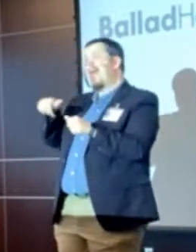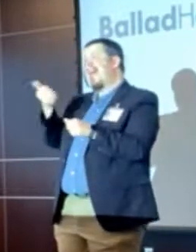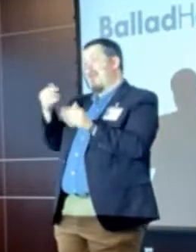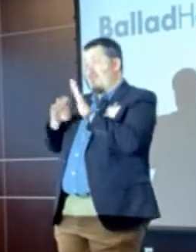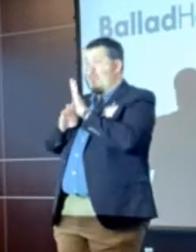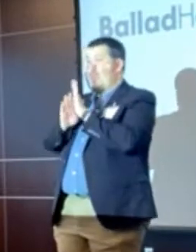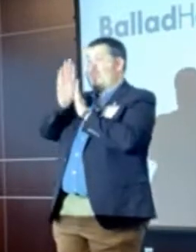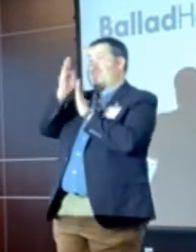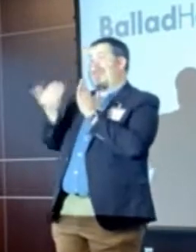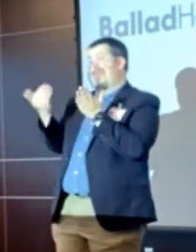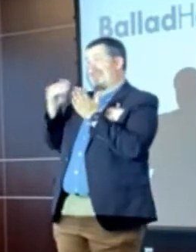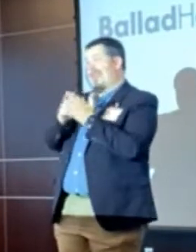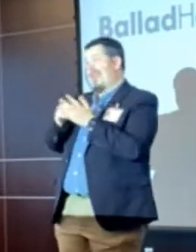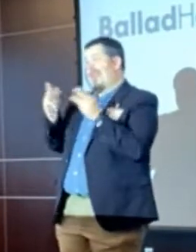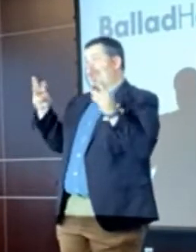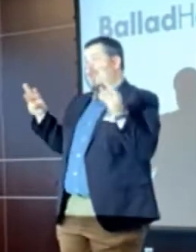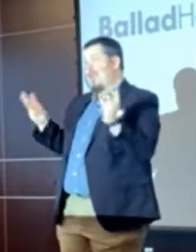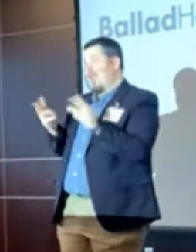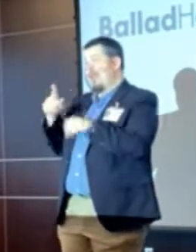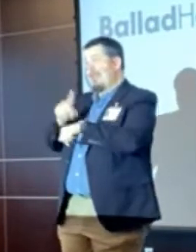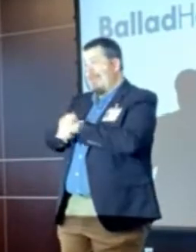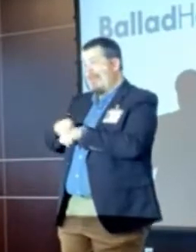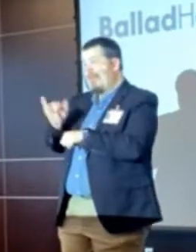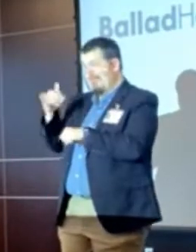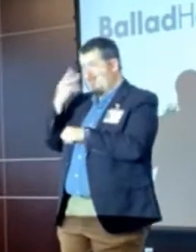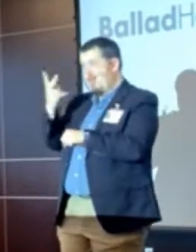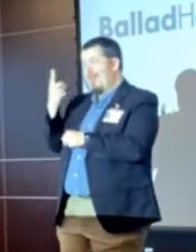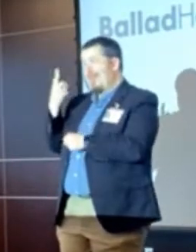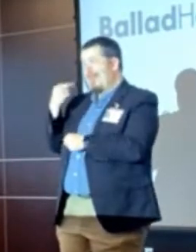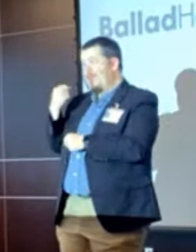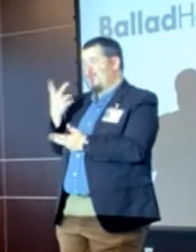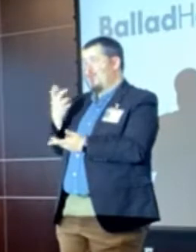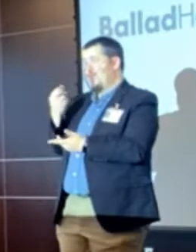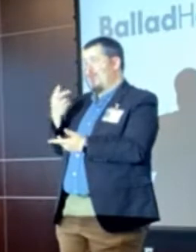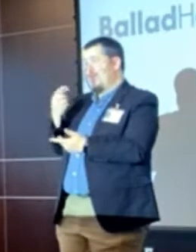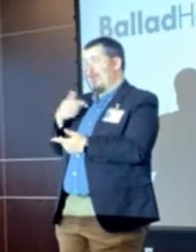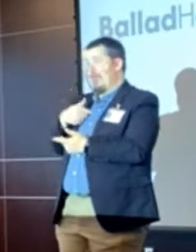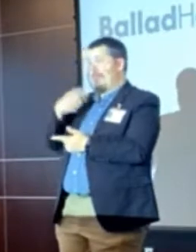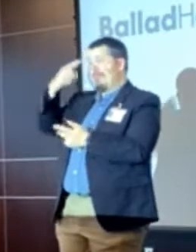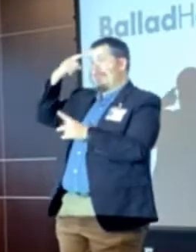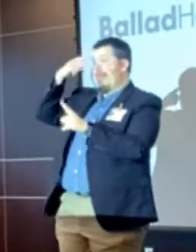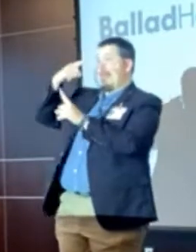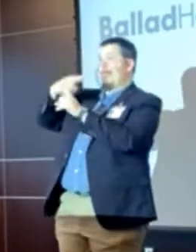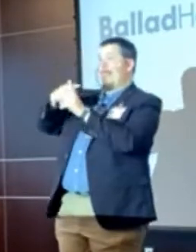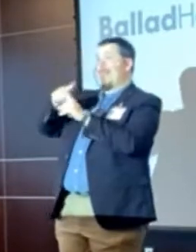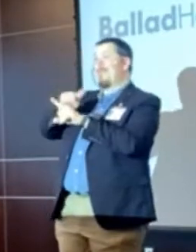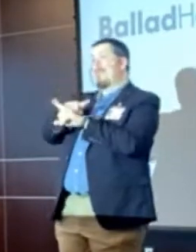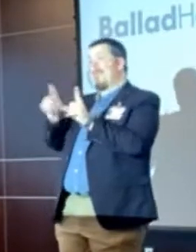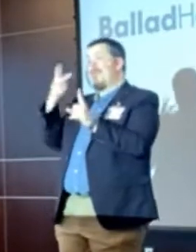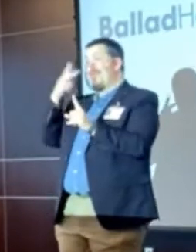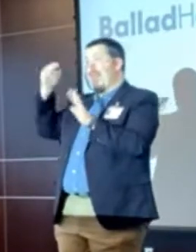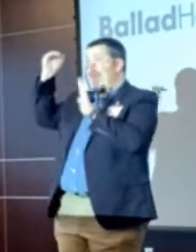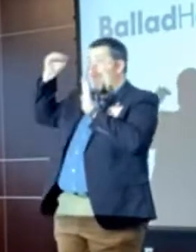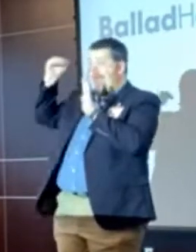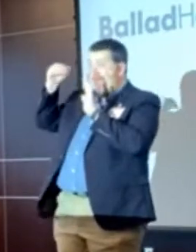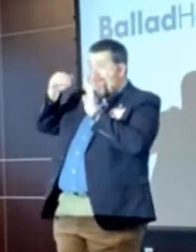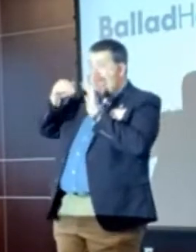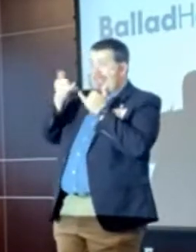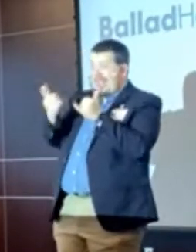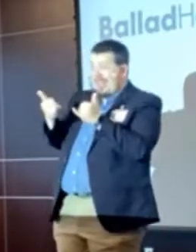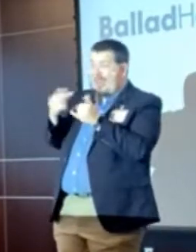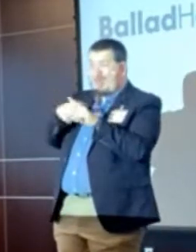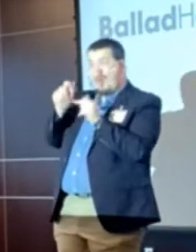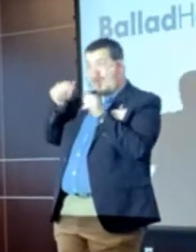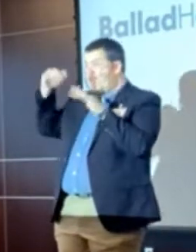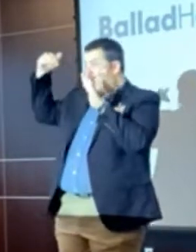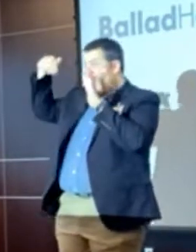another surge in the winter, like we saw last year. So although I'm optimistic we are seeing decline based on the data we've seen, I think we